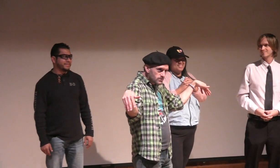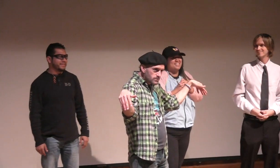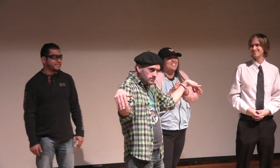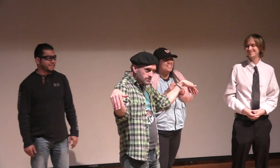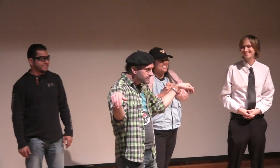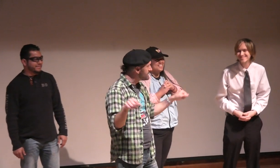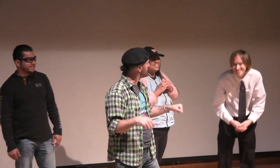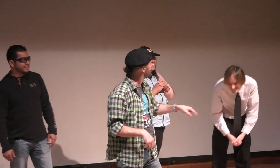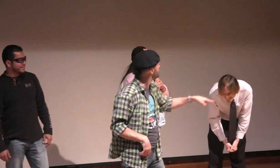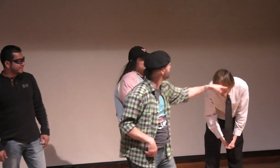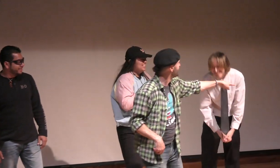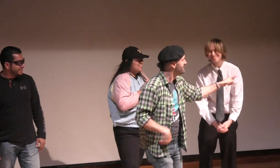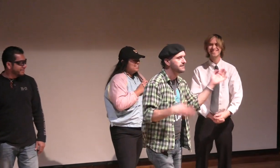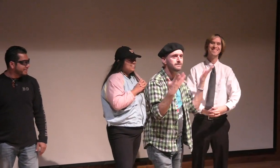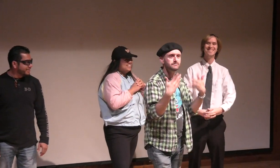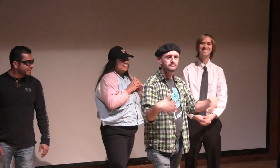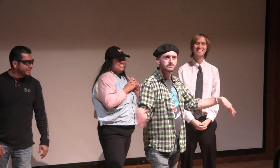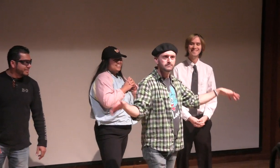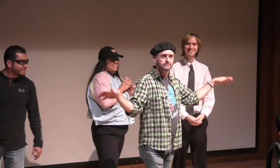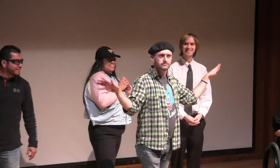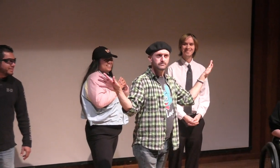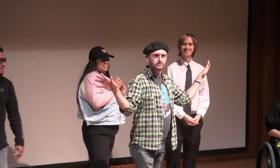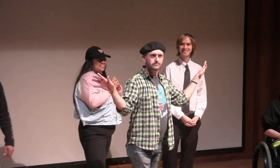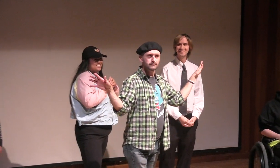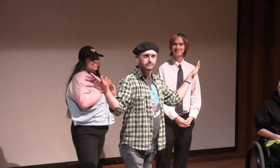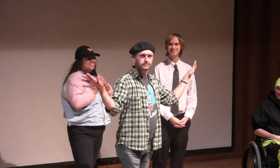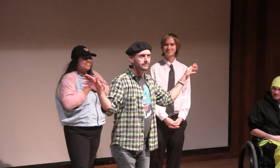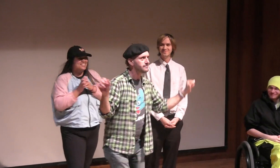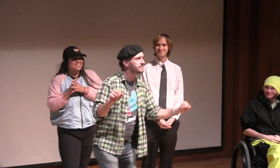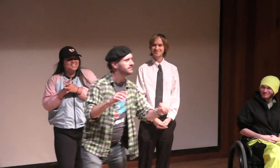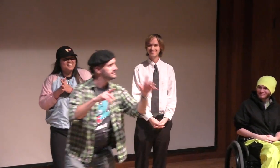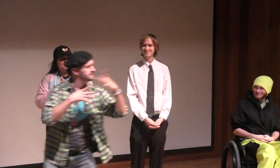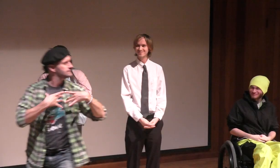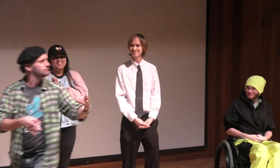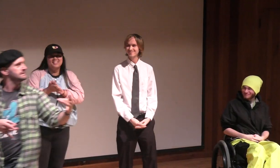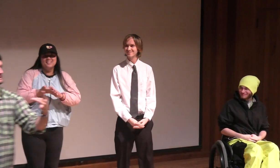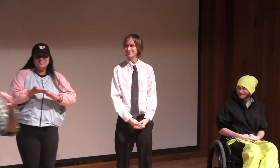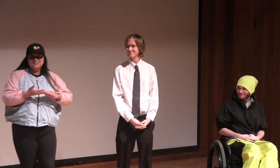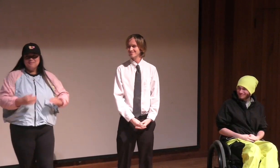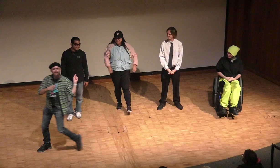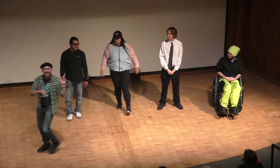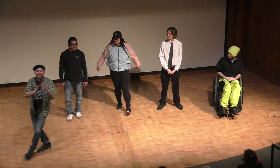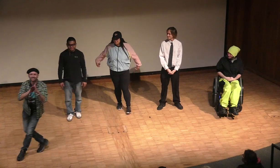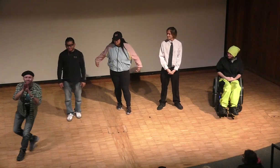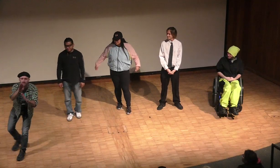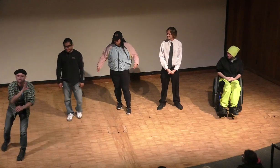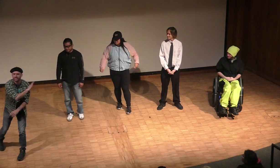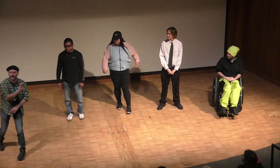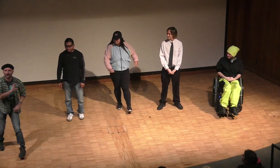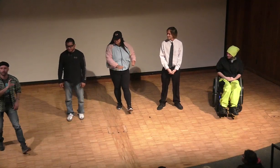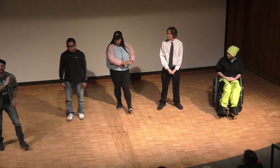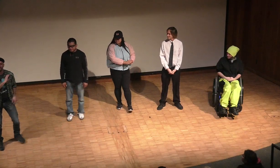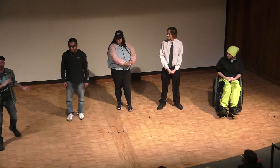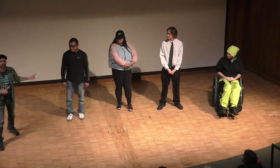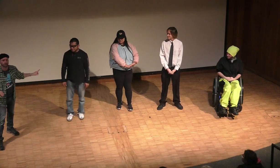this. And yours were like this. It's interesting. So they're developing their